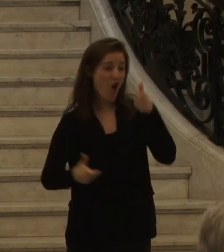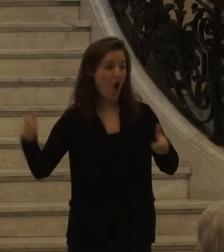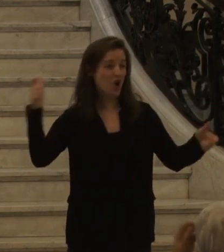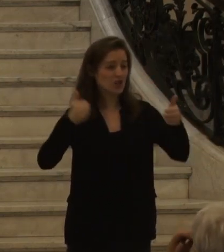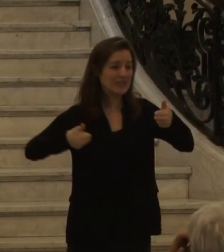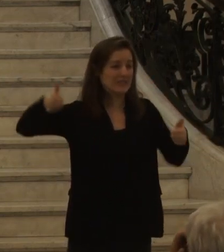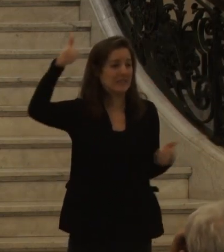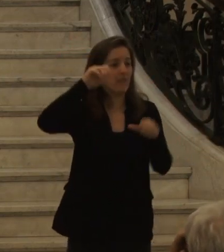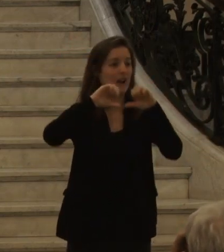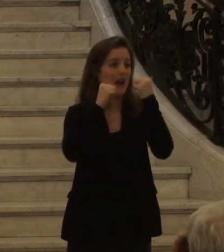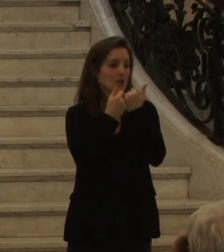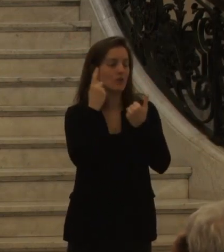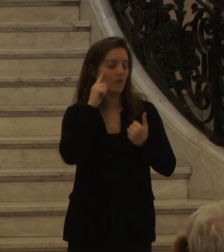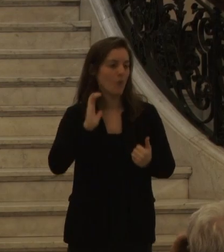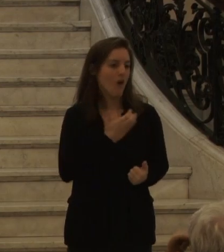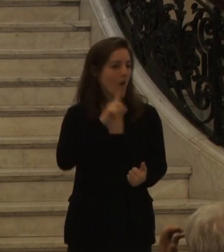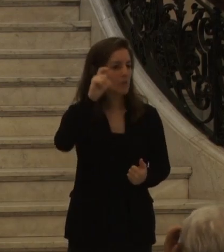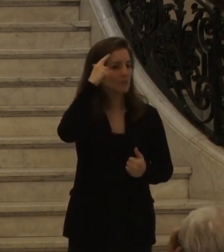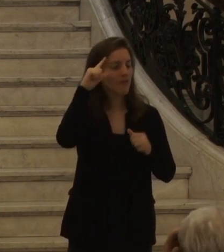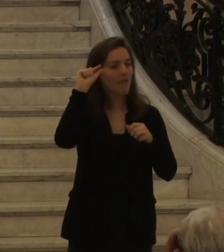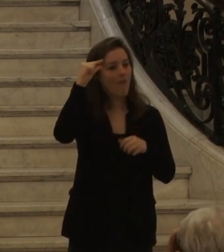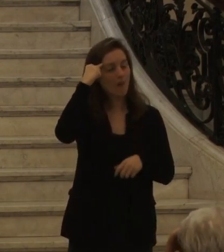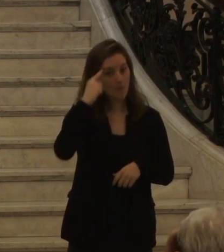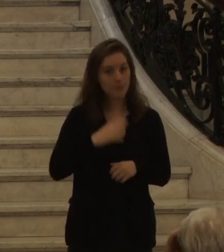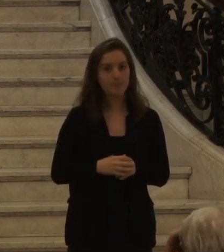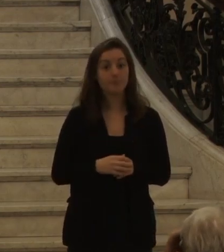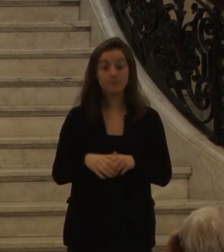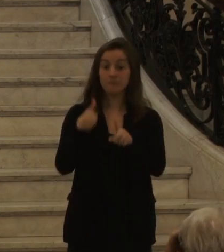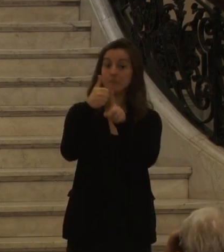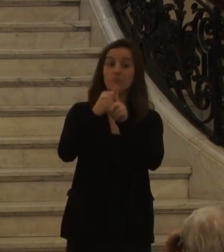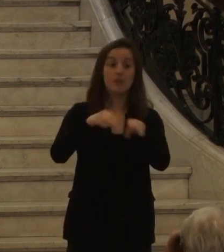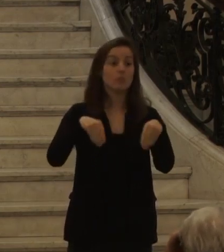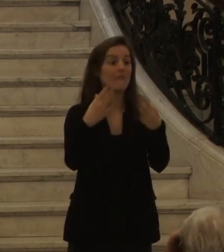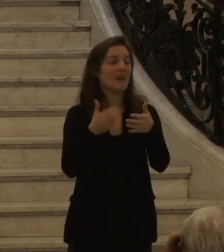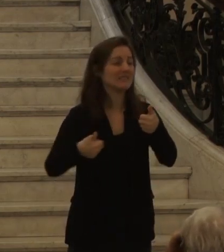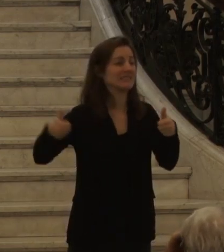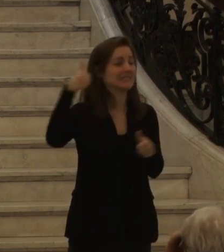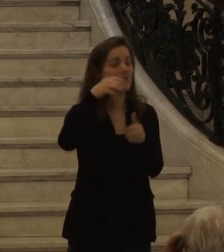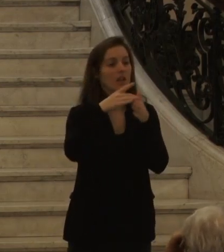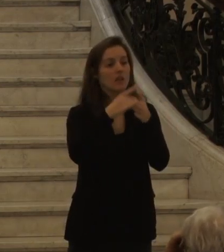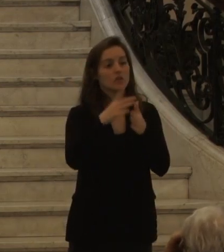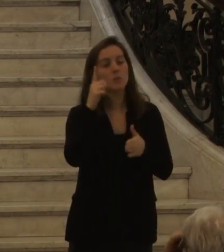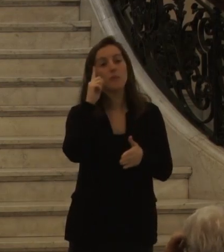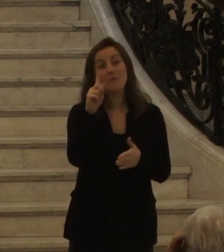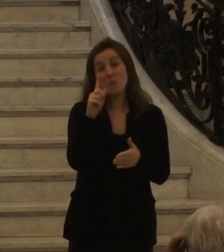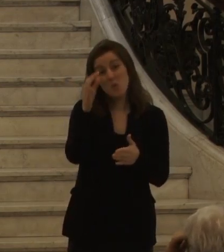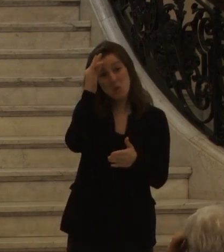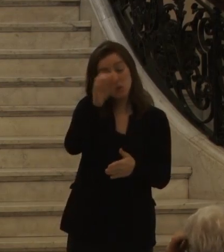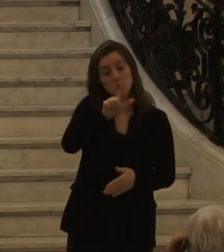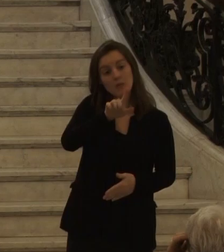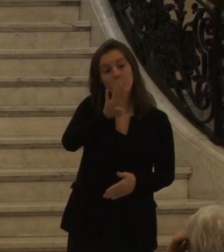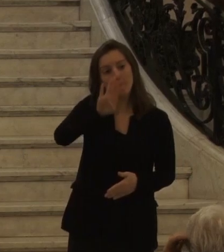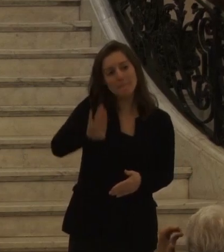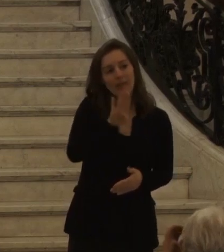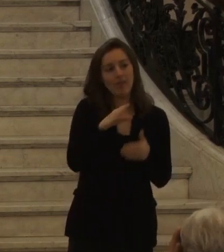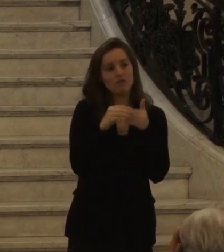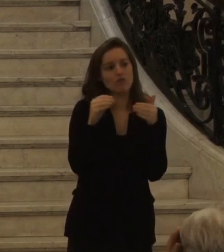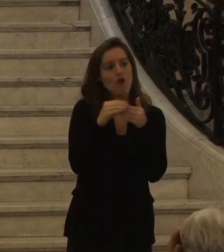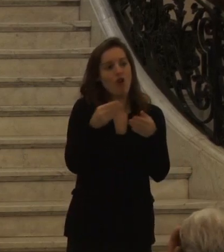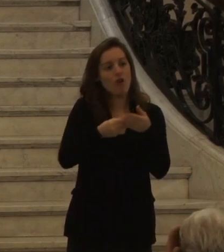agency in state government. Secretary Sutters provides executive leadership of nearly $24 billion budget. The Mass